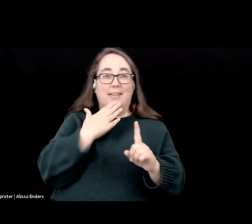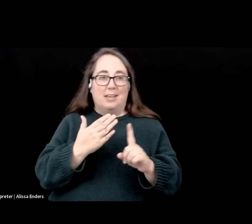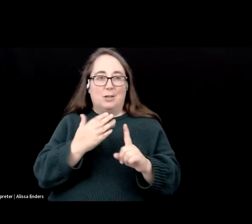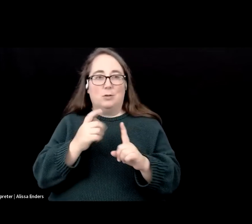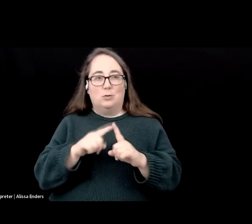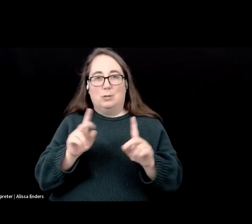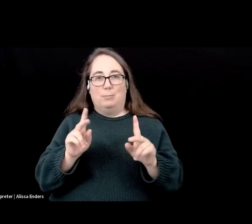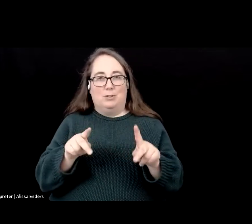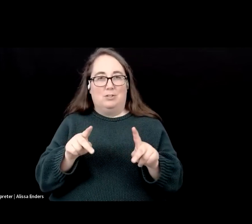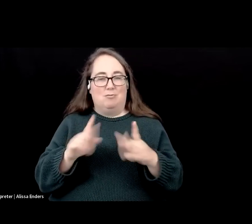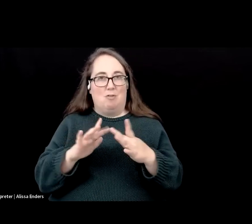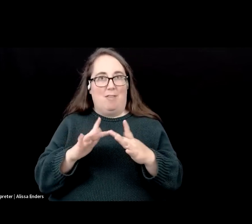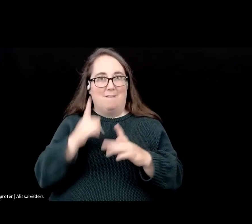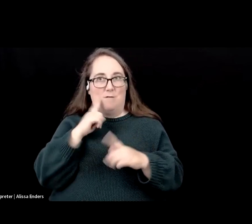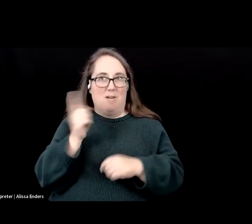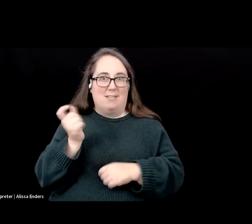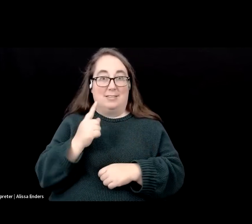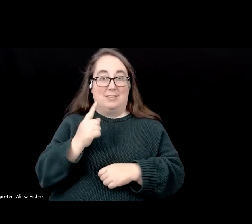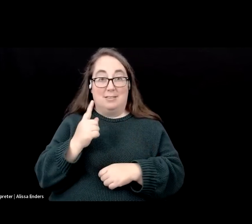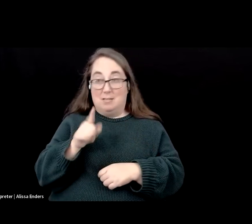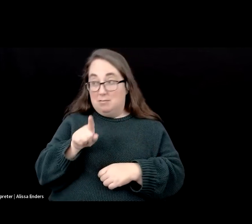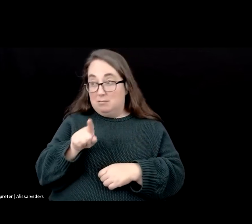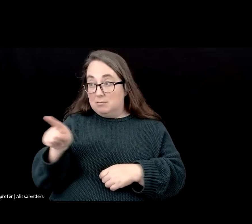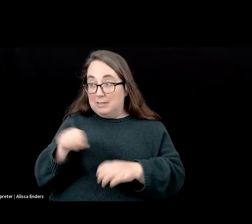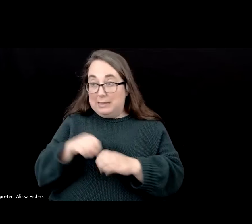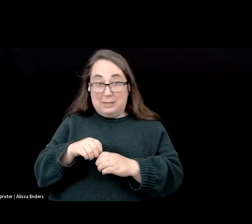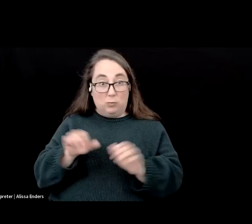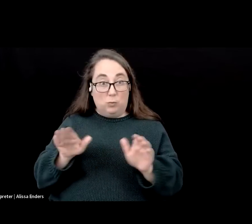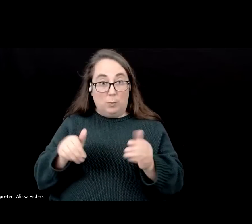person online for their question. We had a question over here in person.